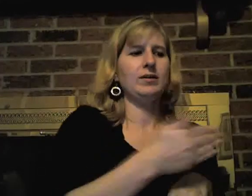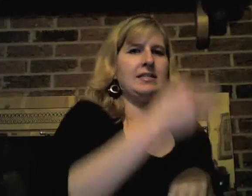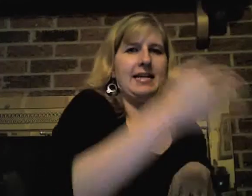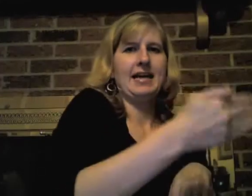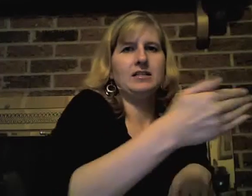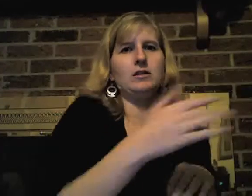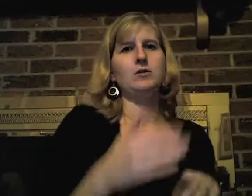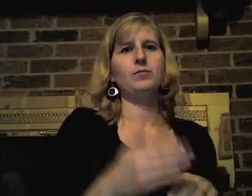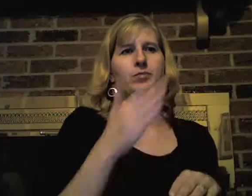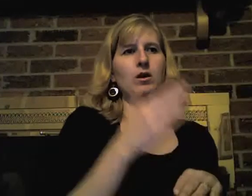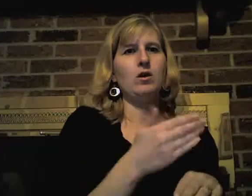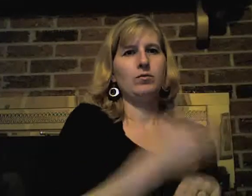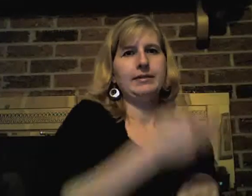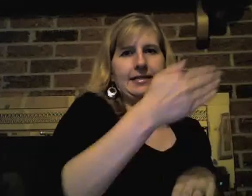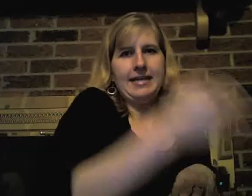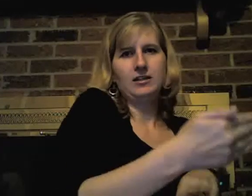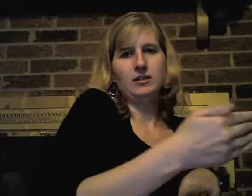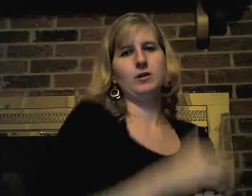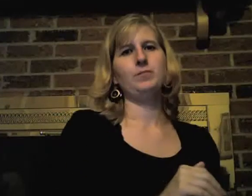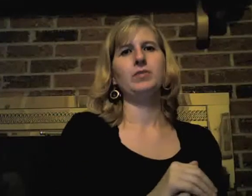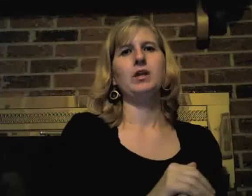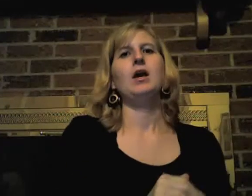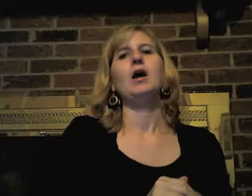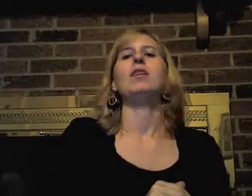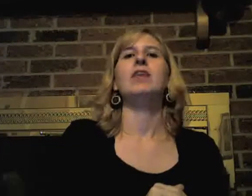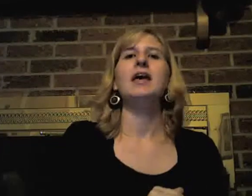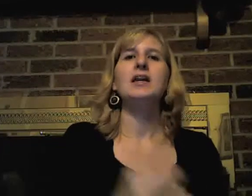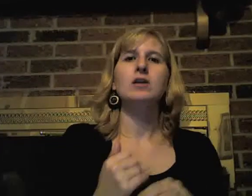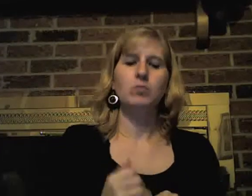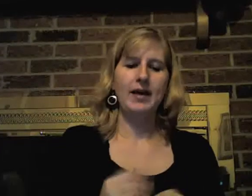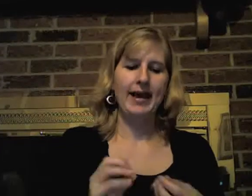to, next to. Then we have